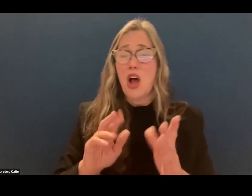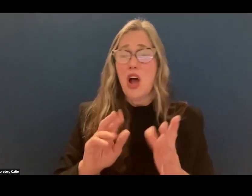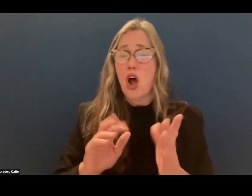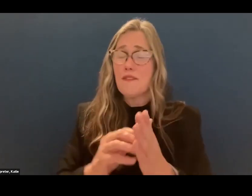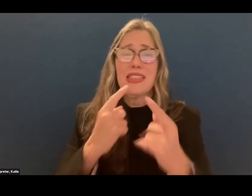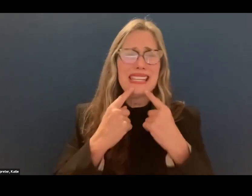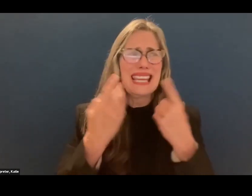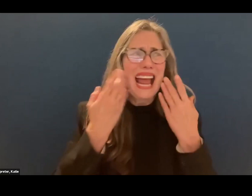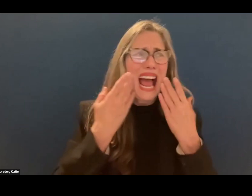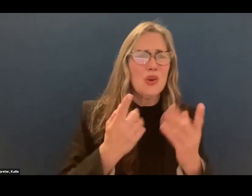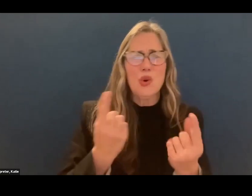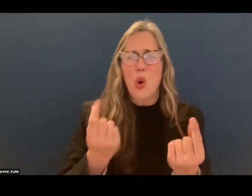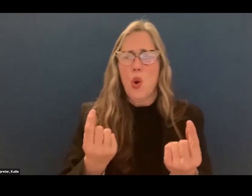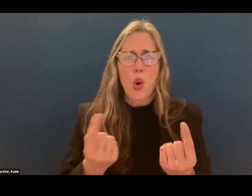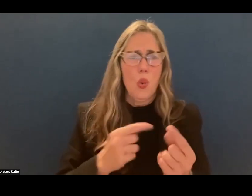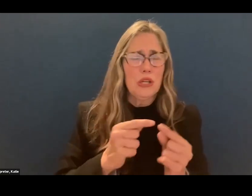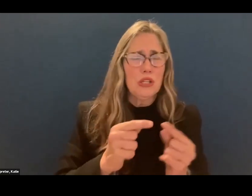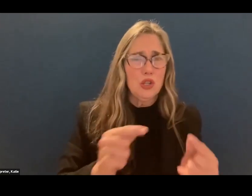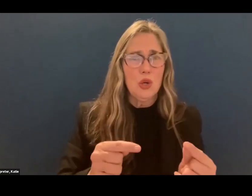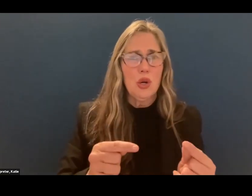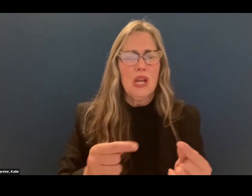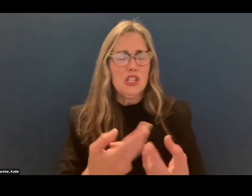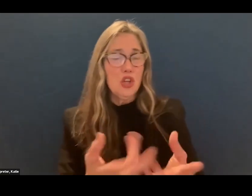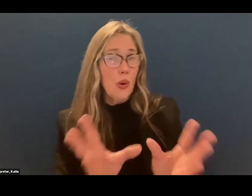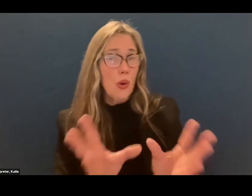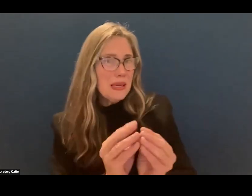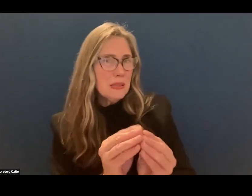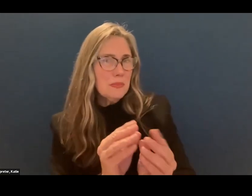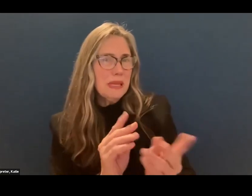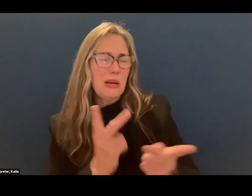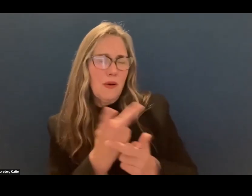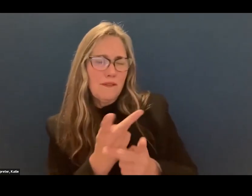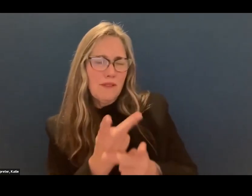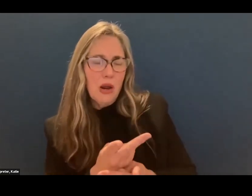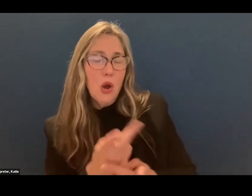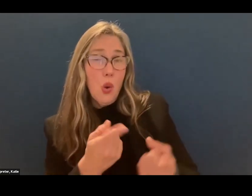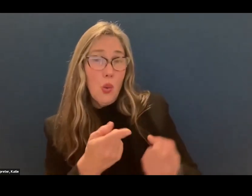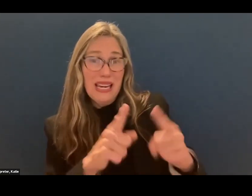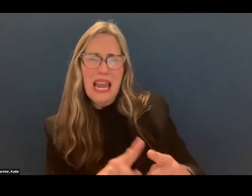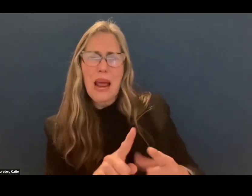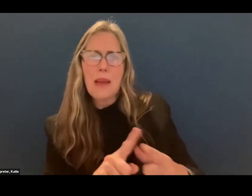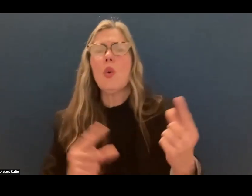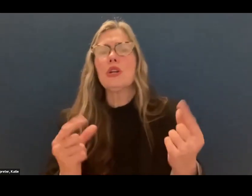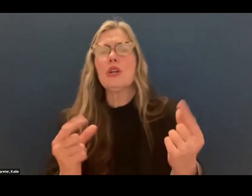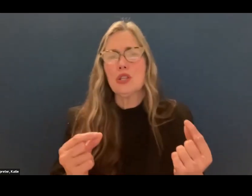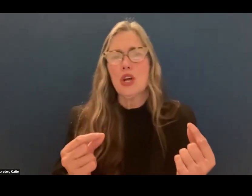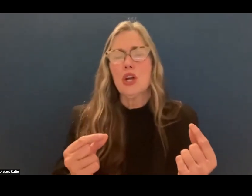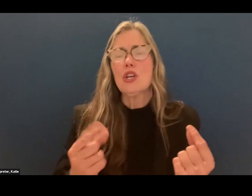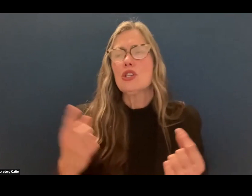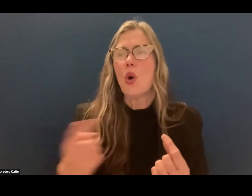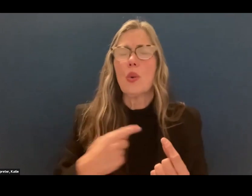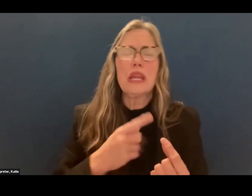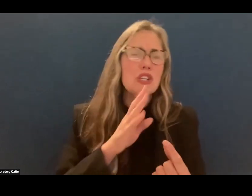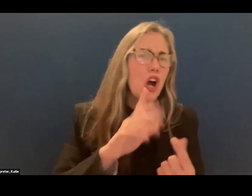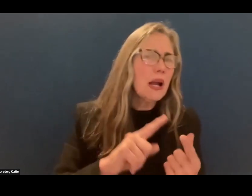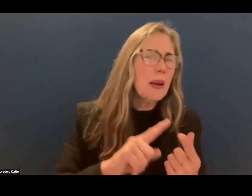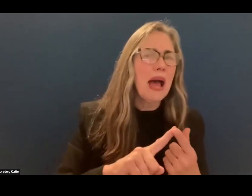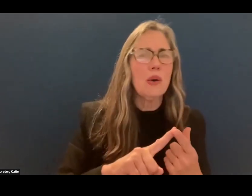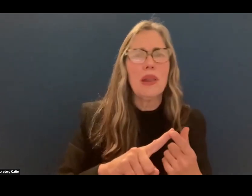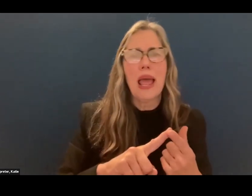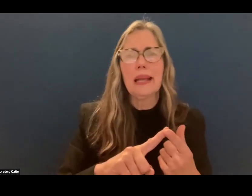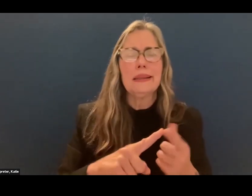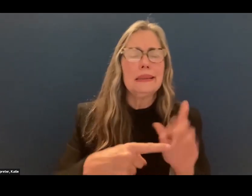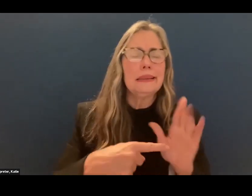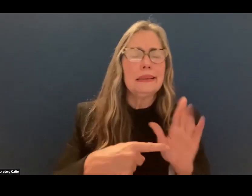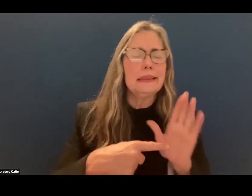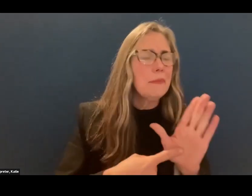really calibrating in our meetings around when this happens, what we should do. So we bring in scenarios so everybody's familiarizing themselves